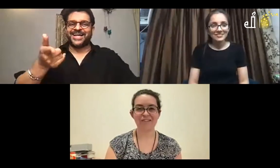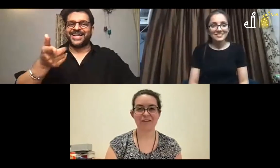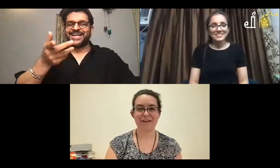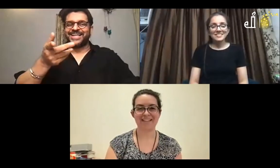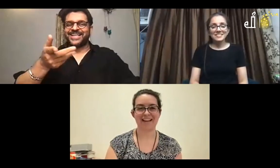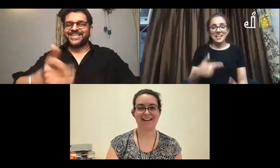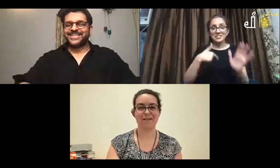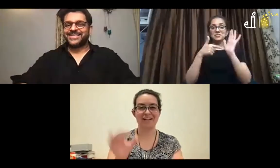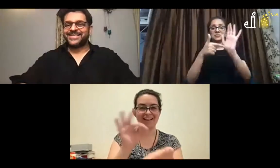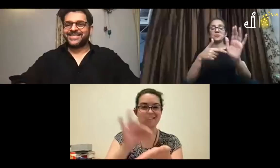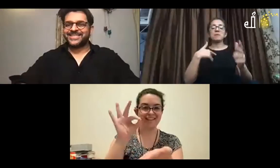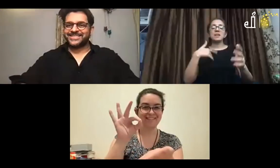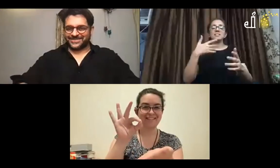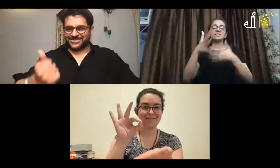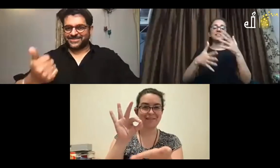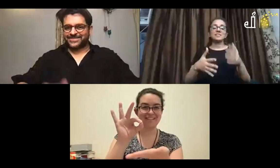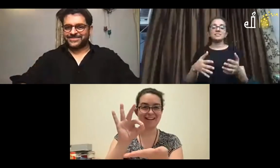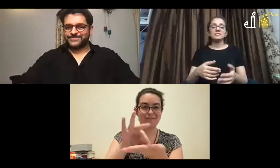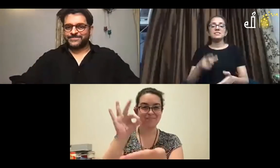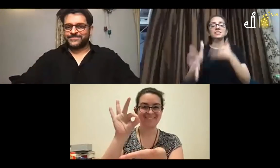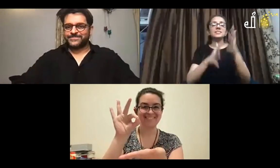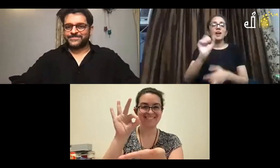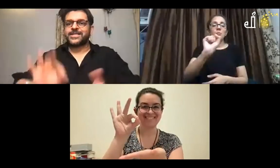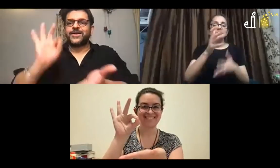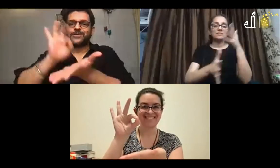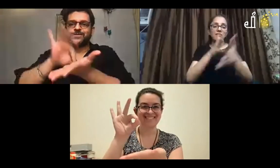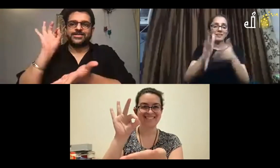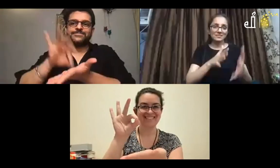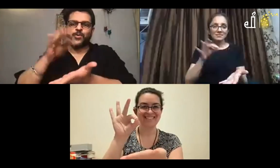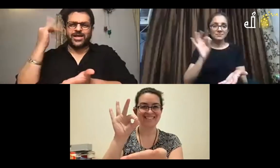I can show you my sign name in ASL. This is my sign name.